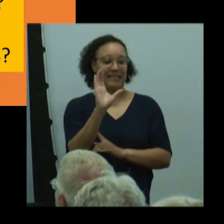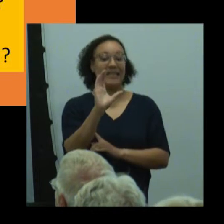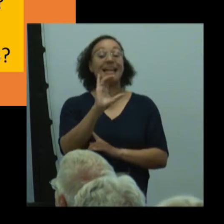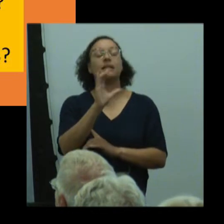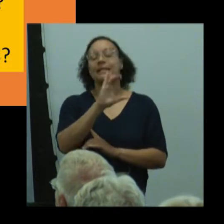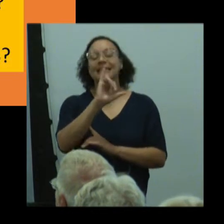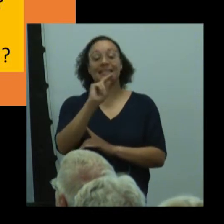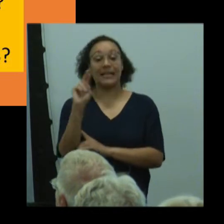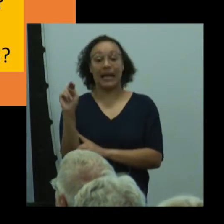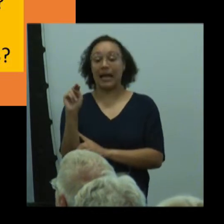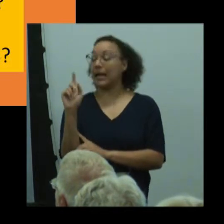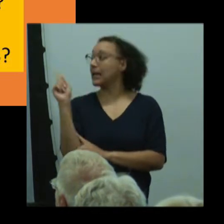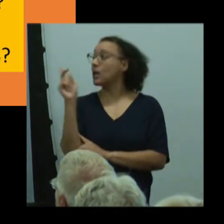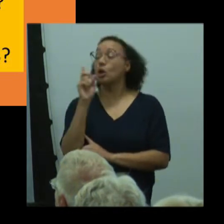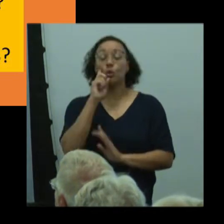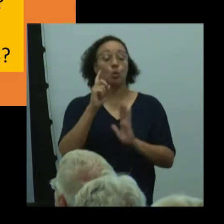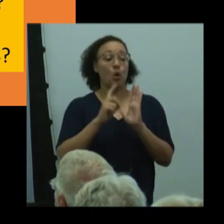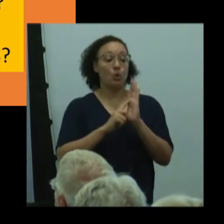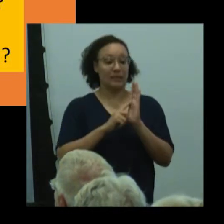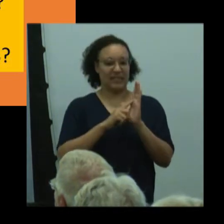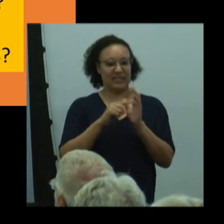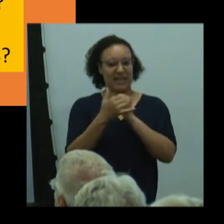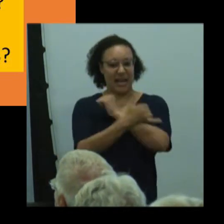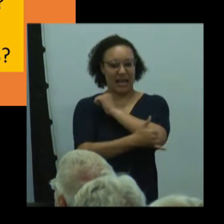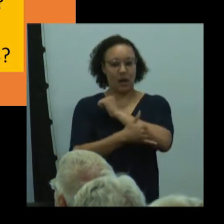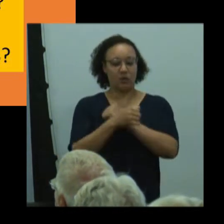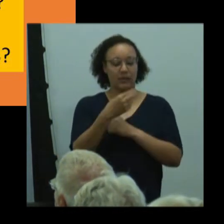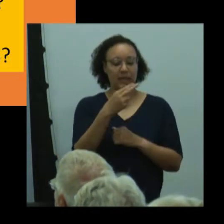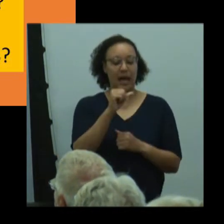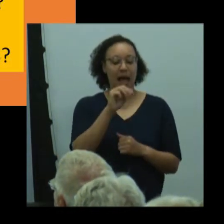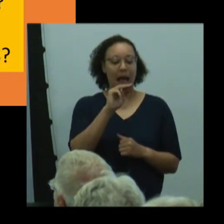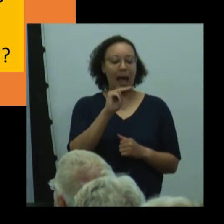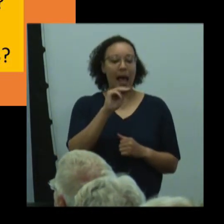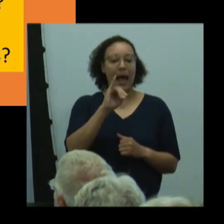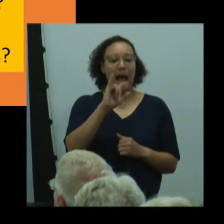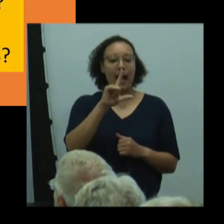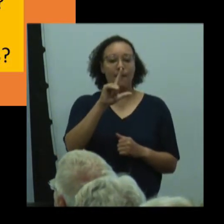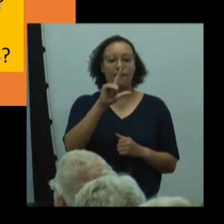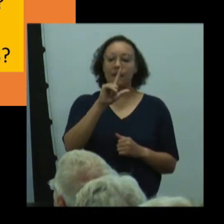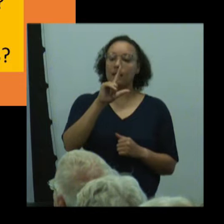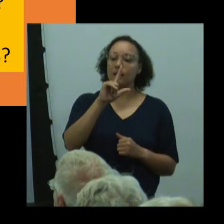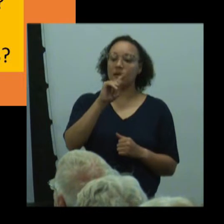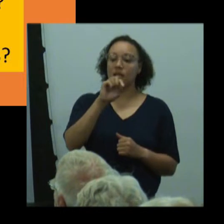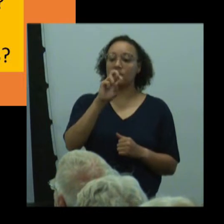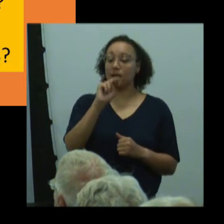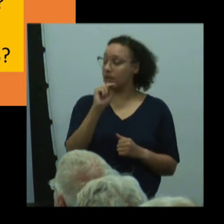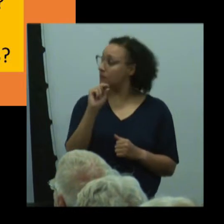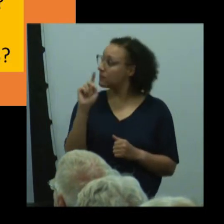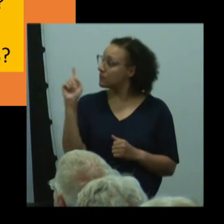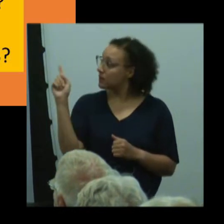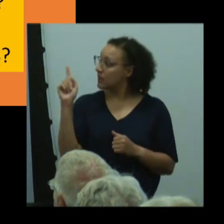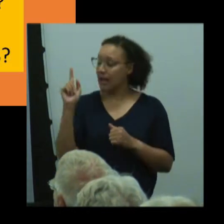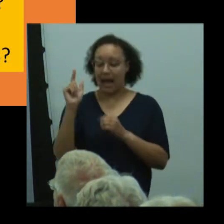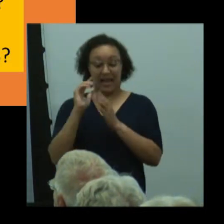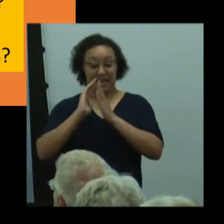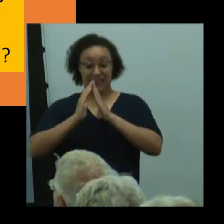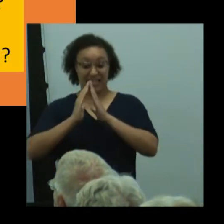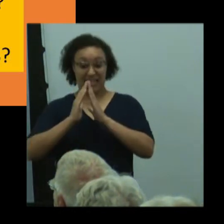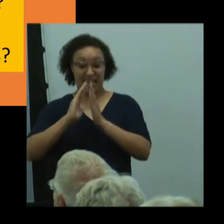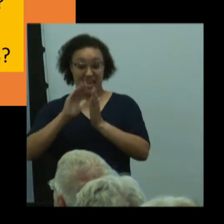notice how Hamilton County and the city of Cincinnati is divided.